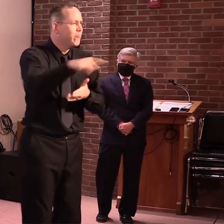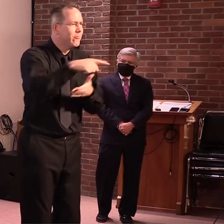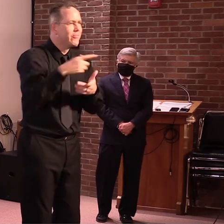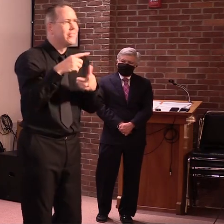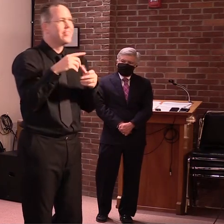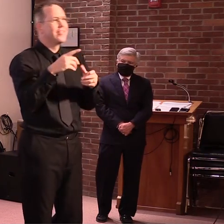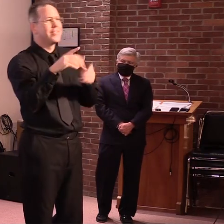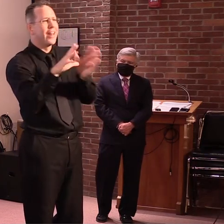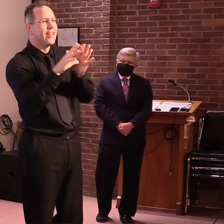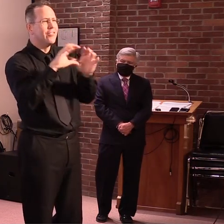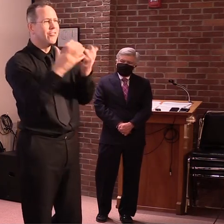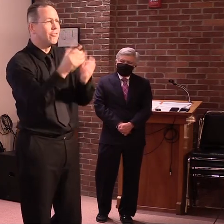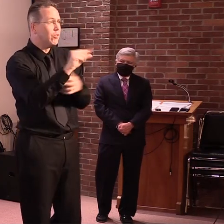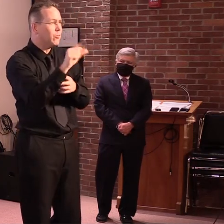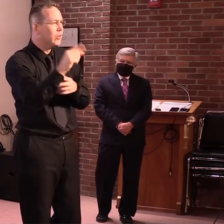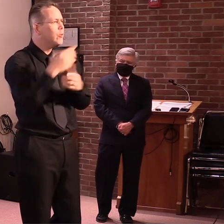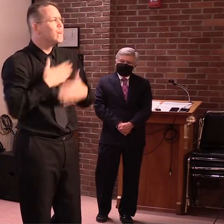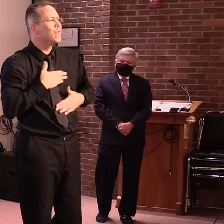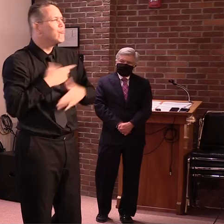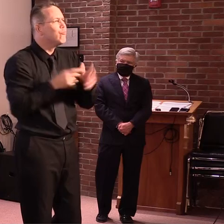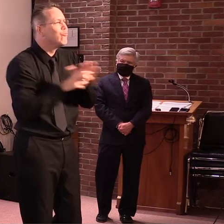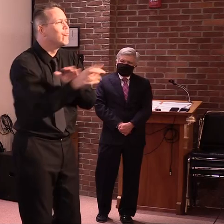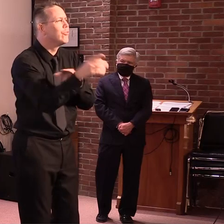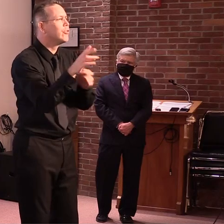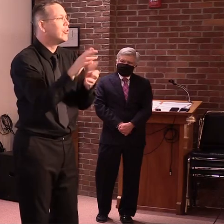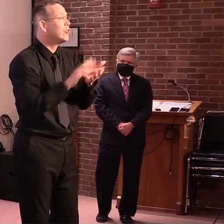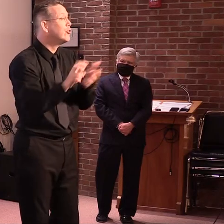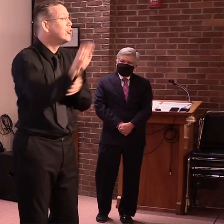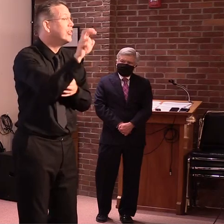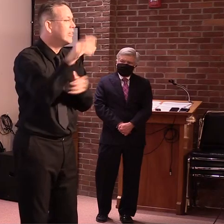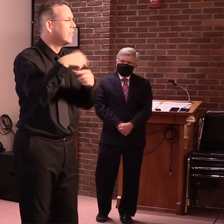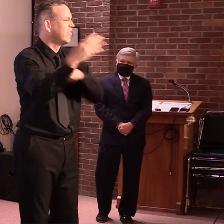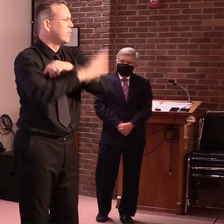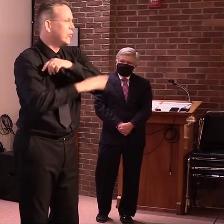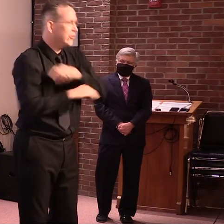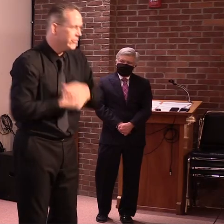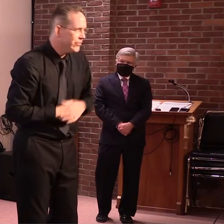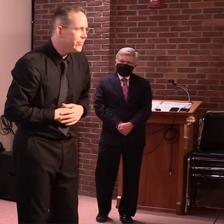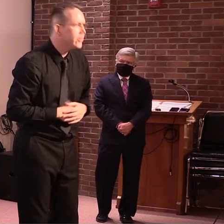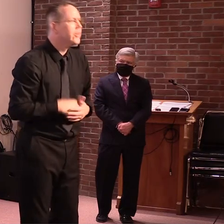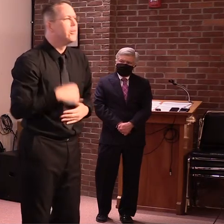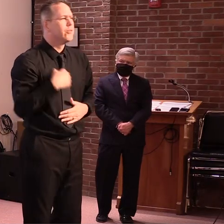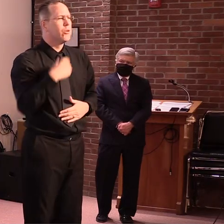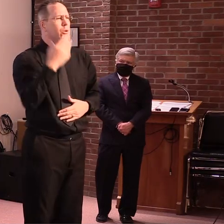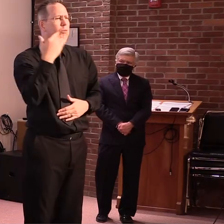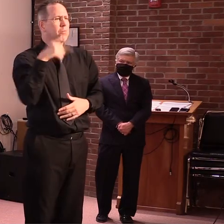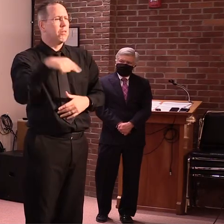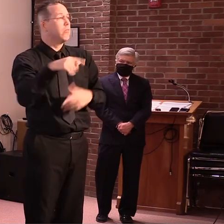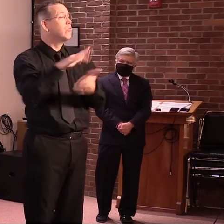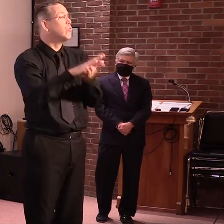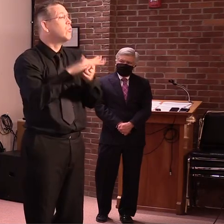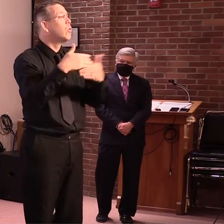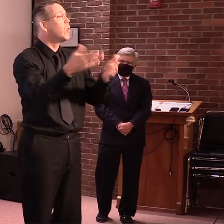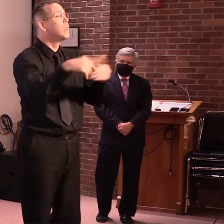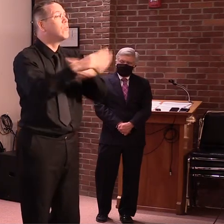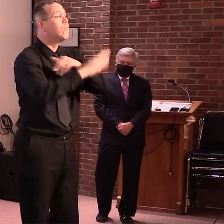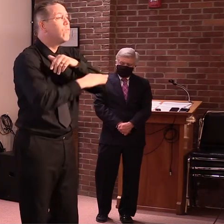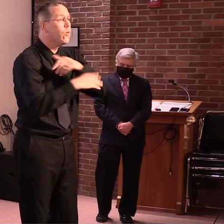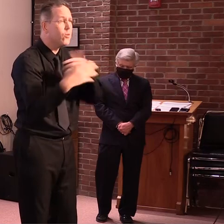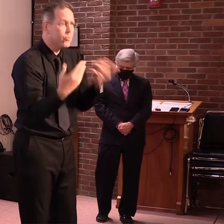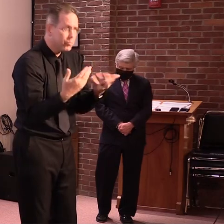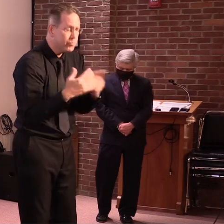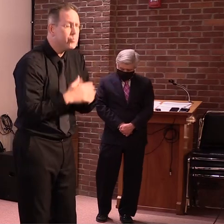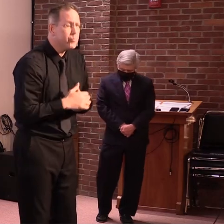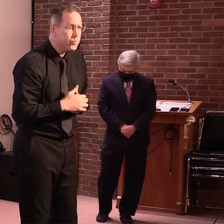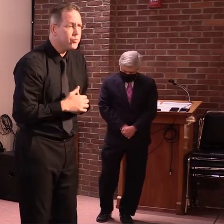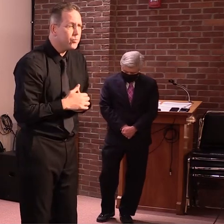said in the past, we fully expect schools to open this fall. Secretary French, Dr. Levine, and his team at the Department